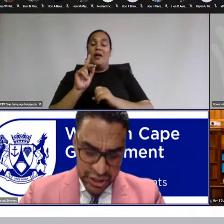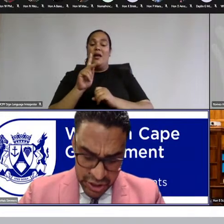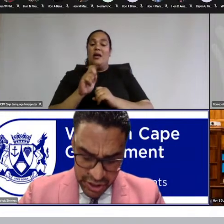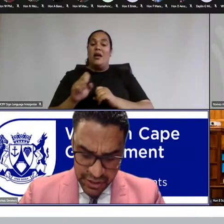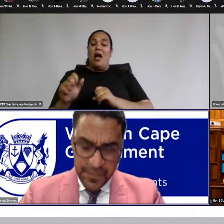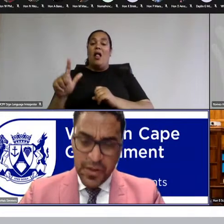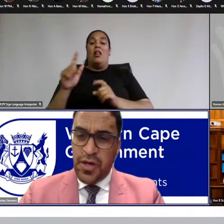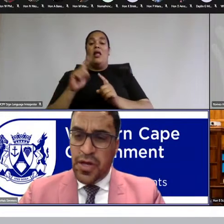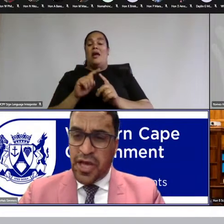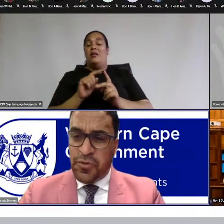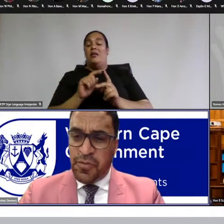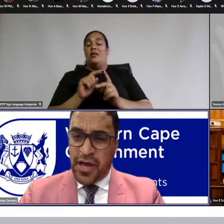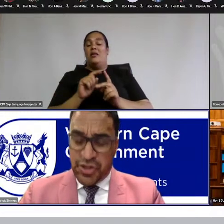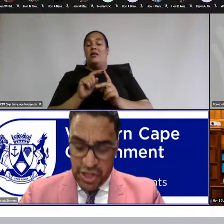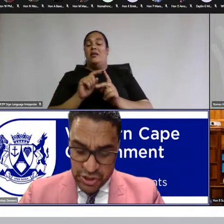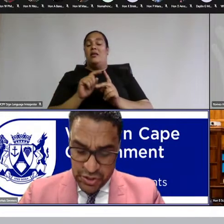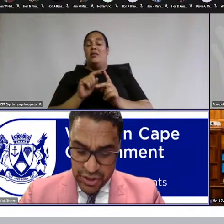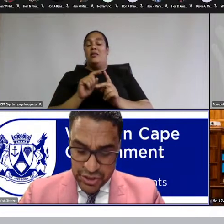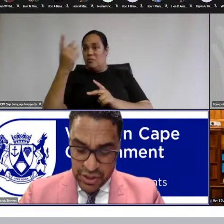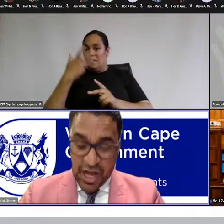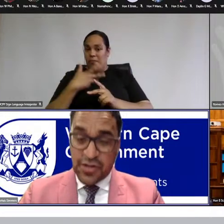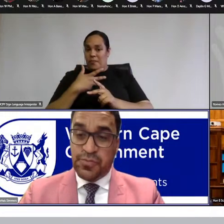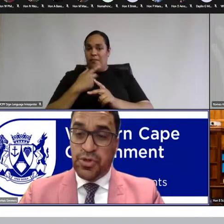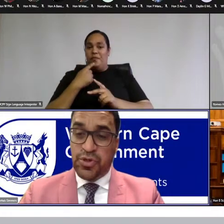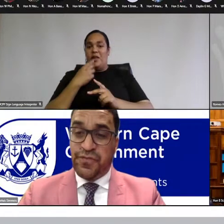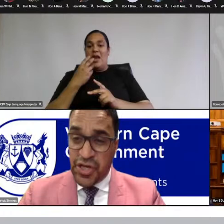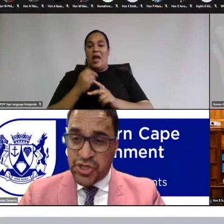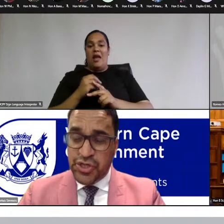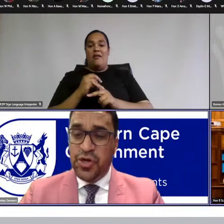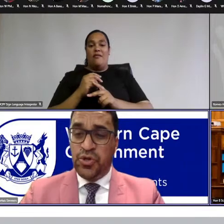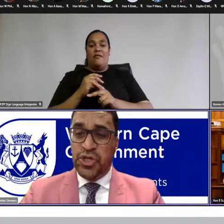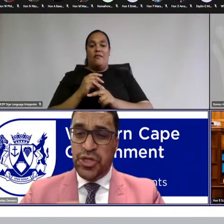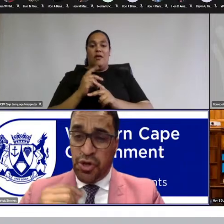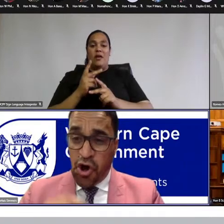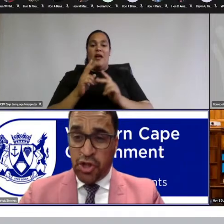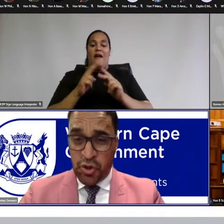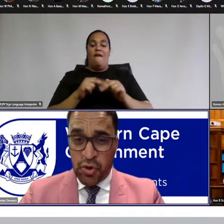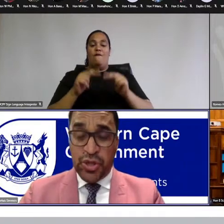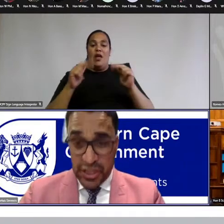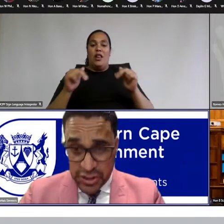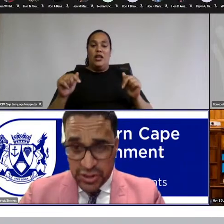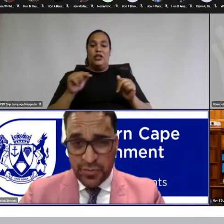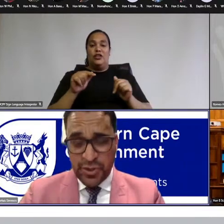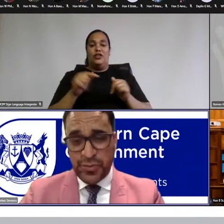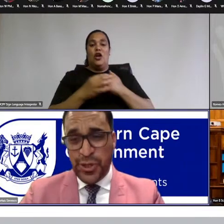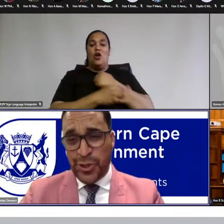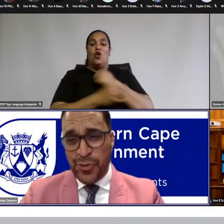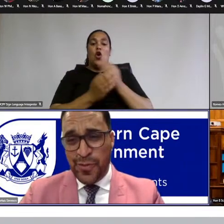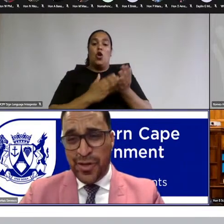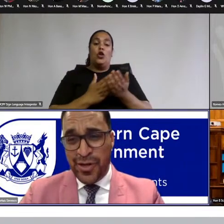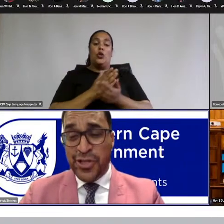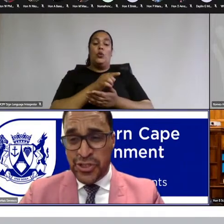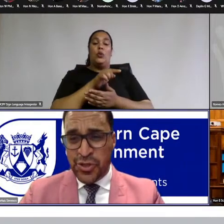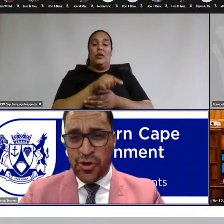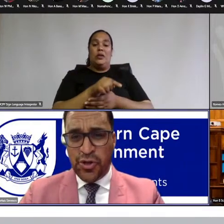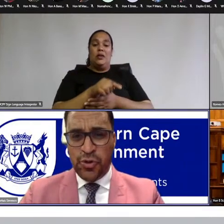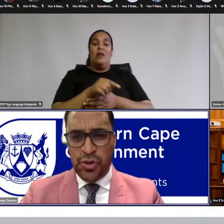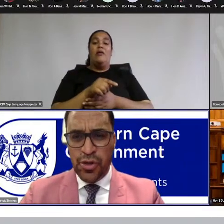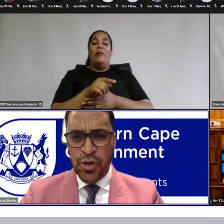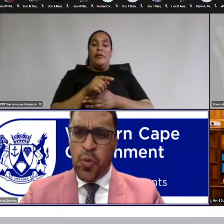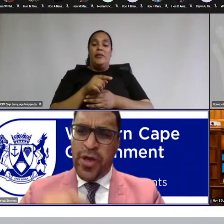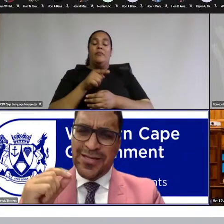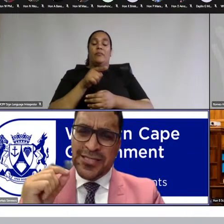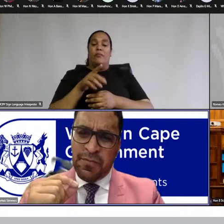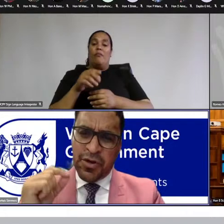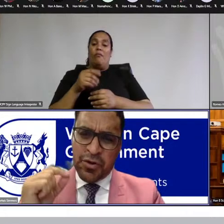most recently, it came to my attention, there's a Kransbos village, which is in the Garden Route. Yes, Deputy Speaker, to Member Lily, it is in the Garden